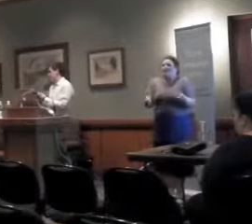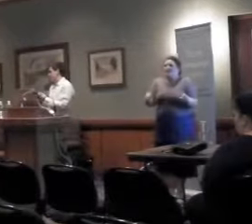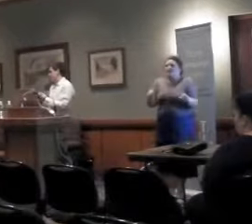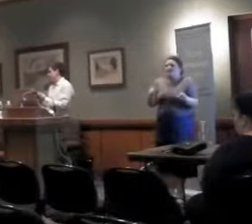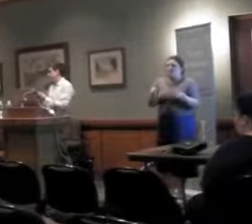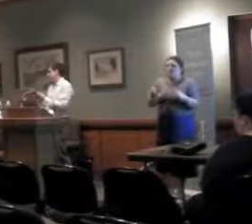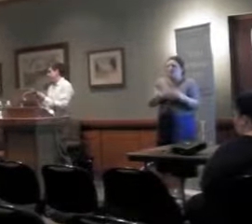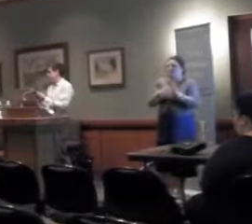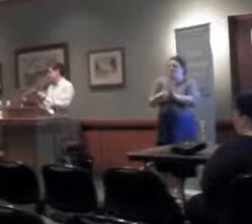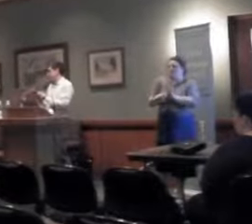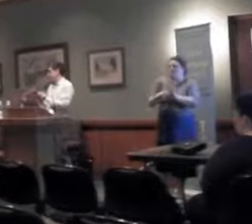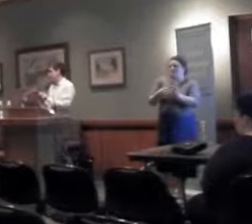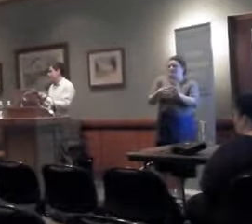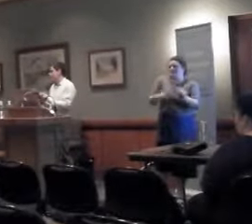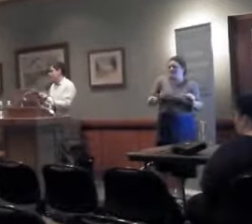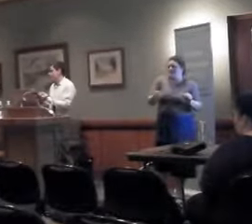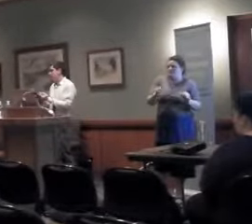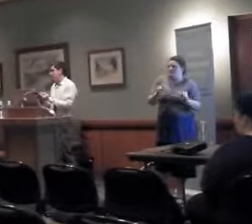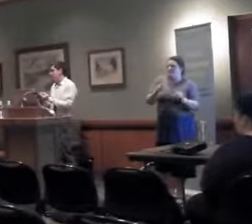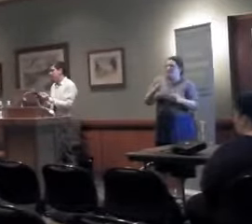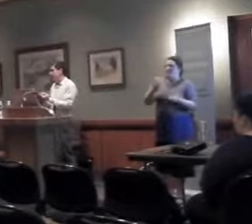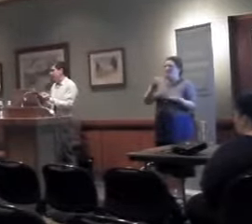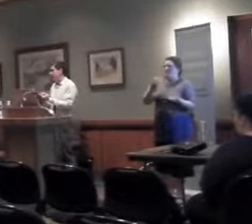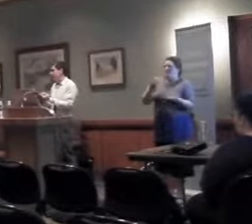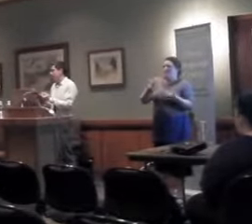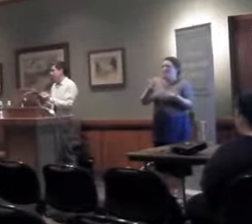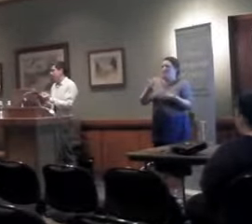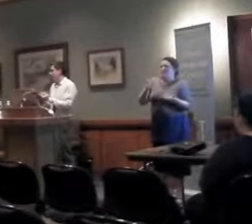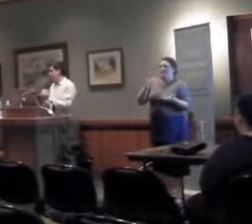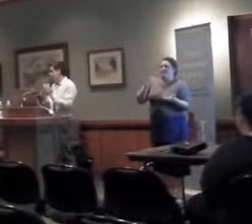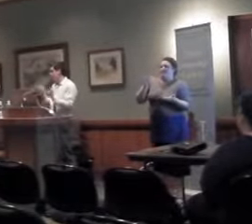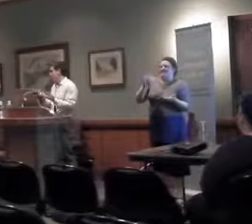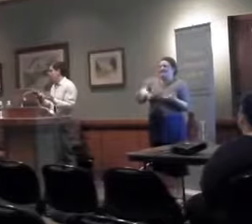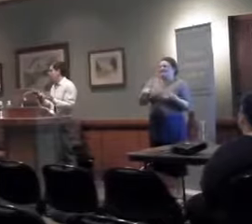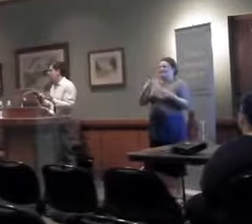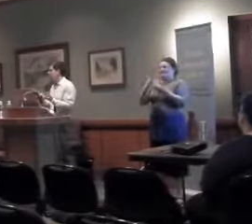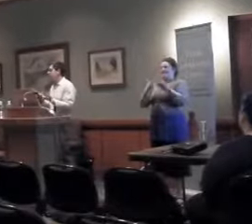difficult for the students to tease apart. But